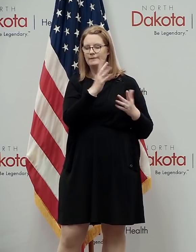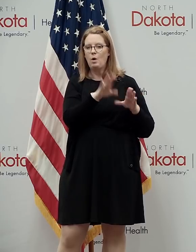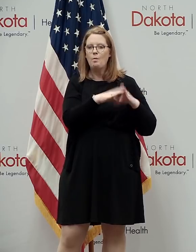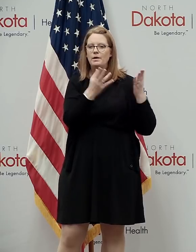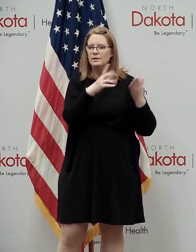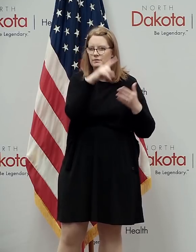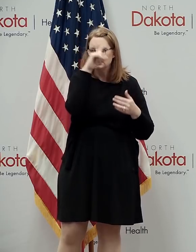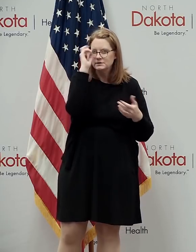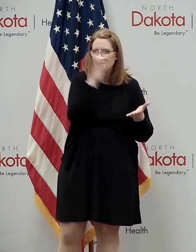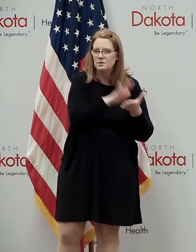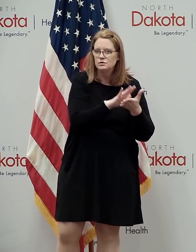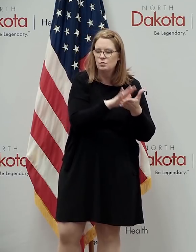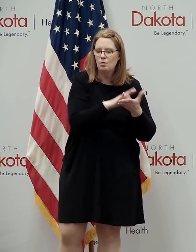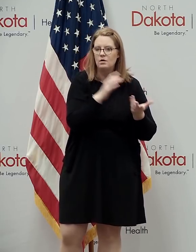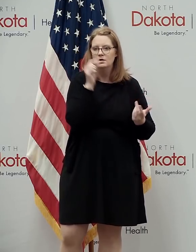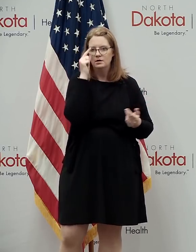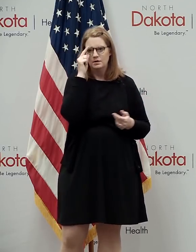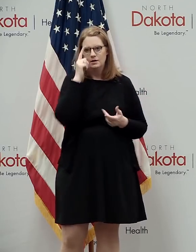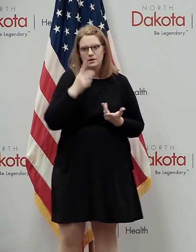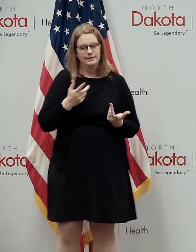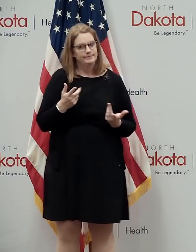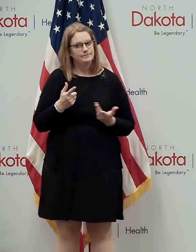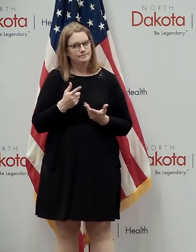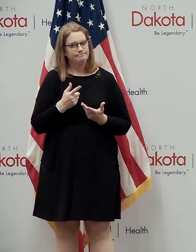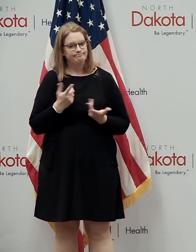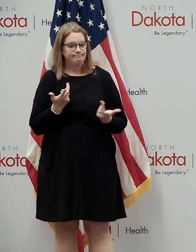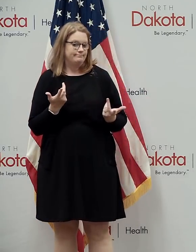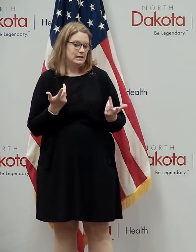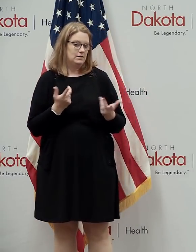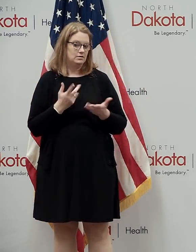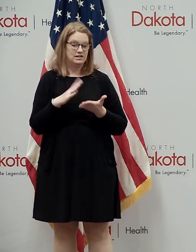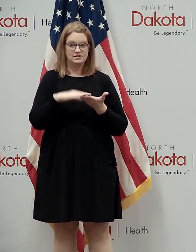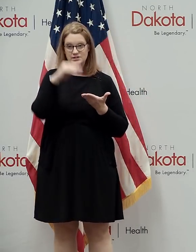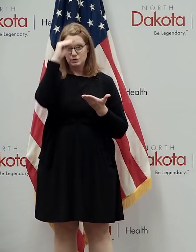there are students that have